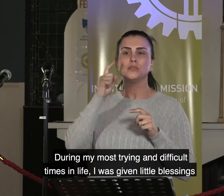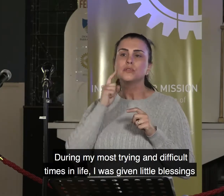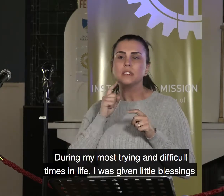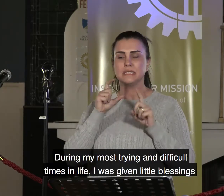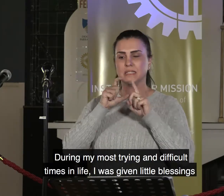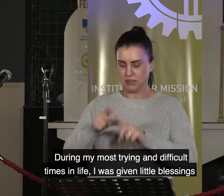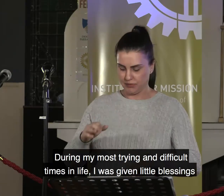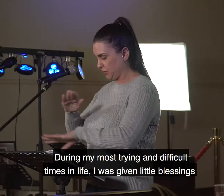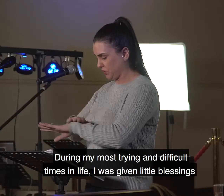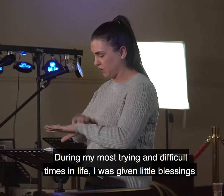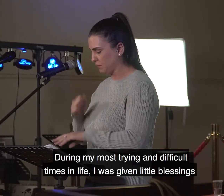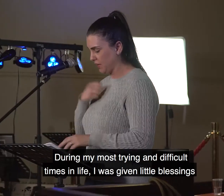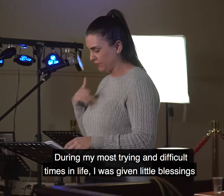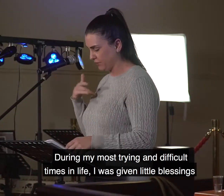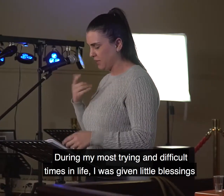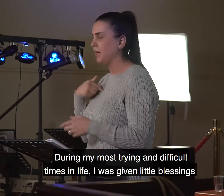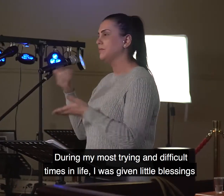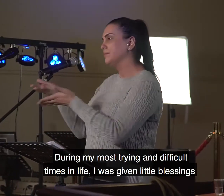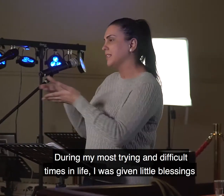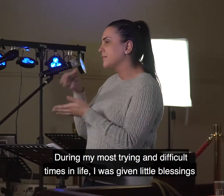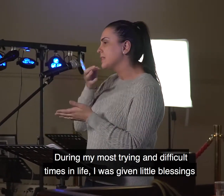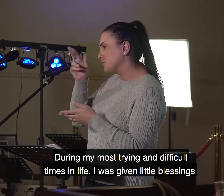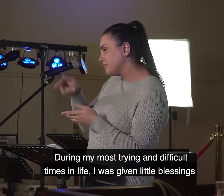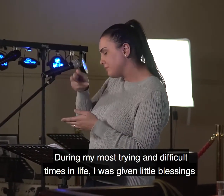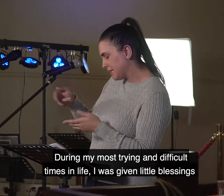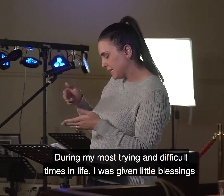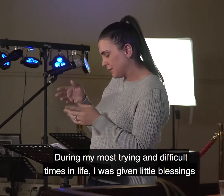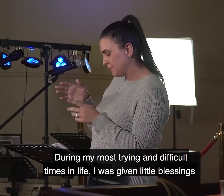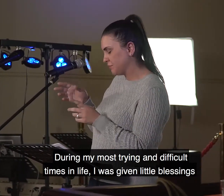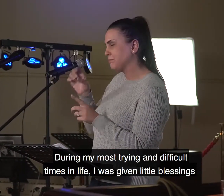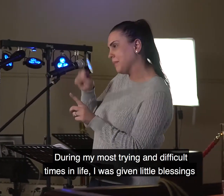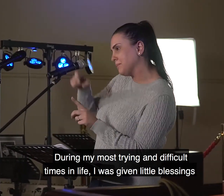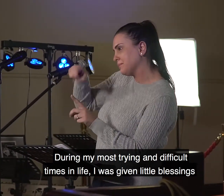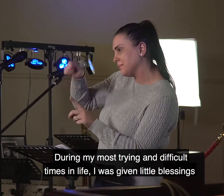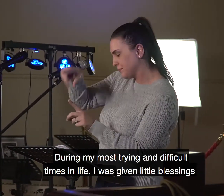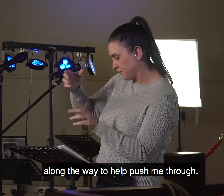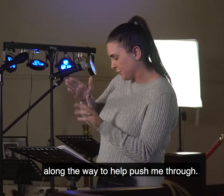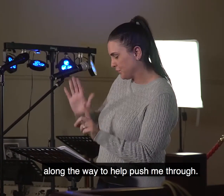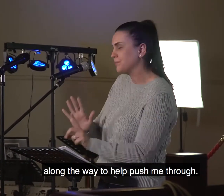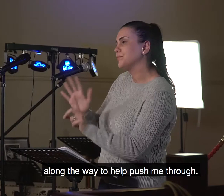During my most trying and difficult times in life, I was given little blessings along the way